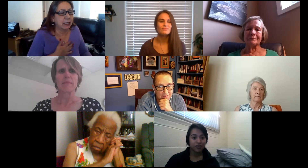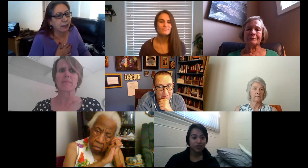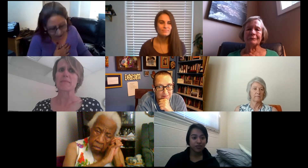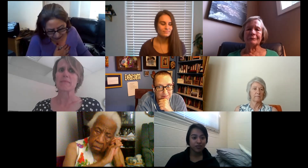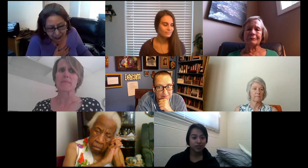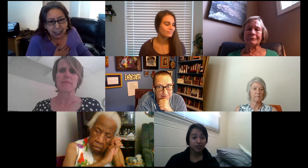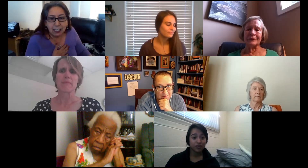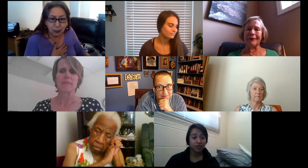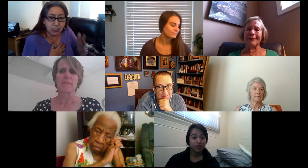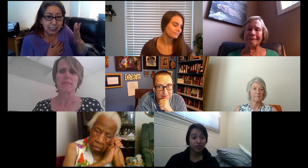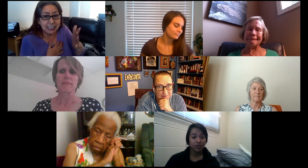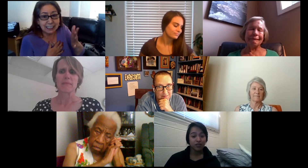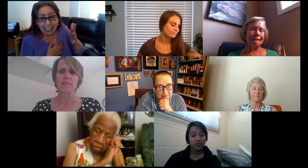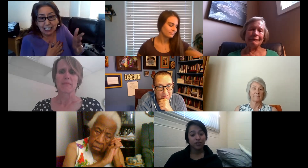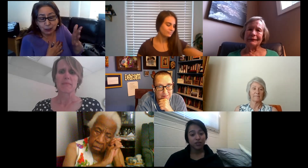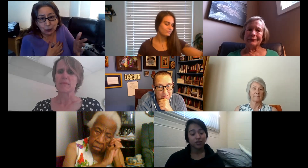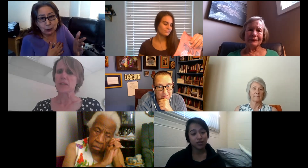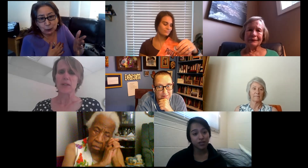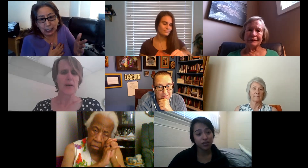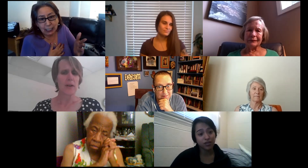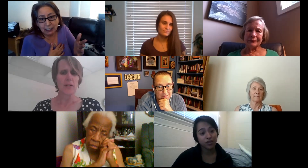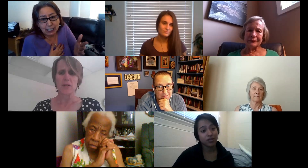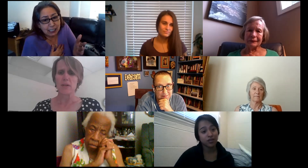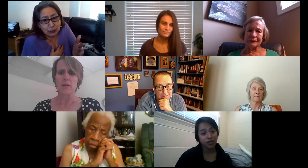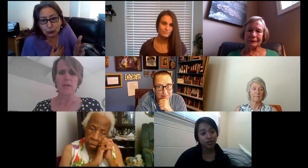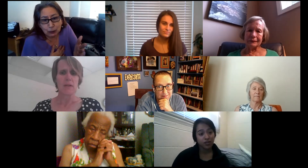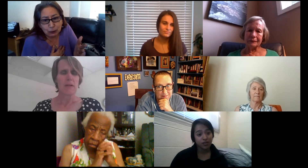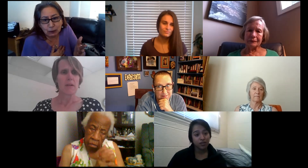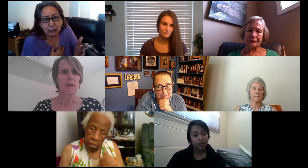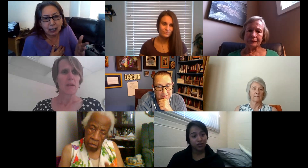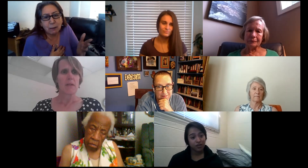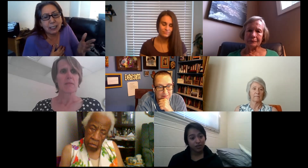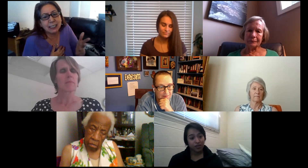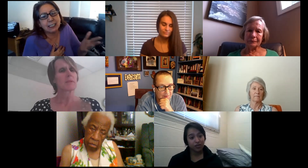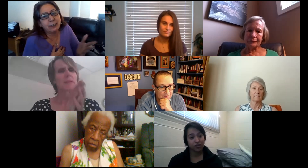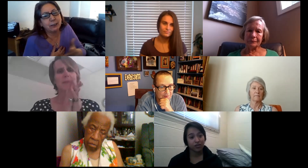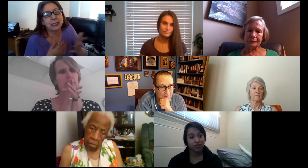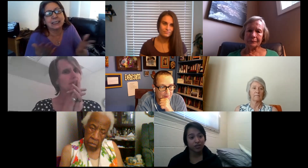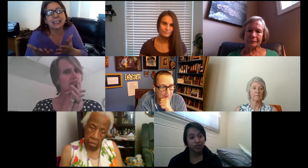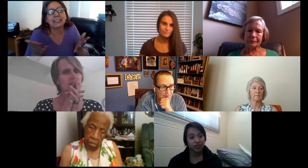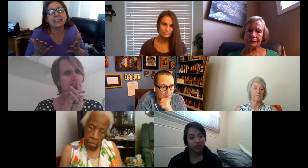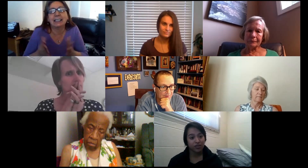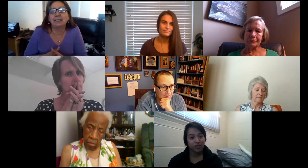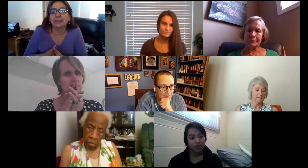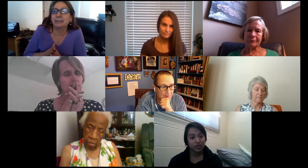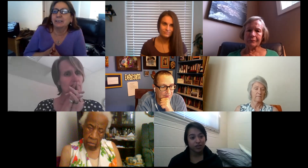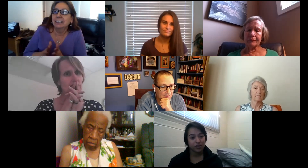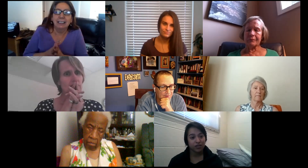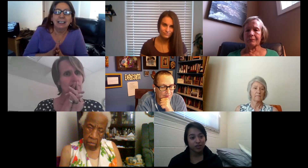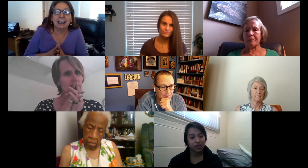God. Here she is, 8 years old, okay? A young little girl. How am I gonna tell her what's saying in the letter? So I told